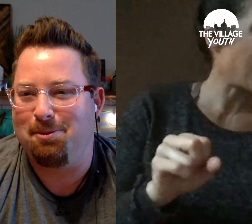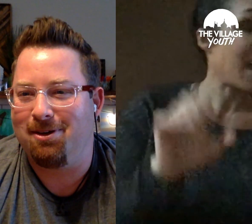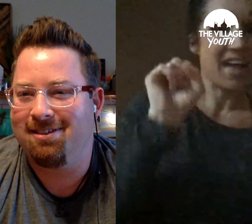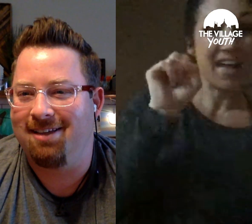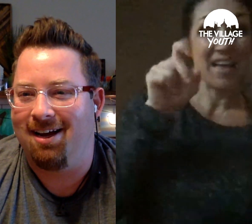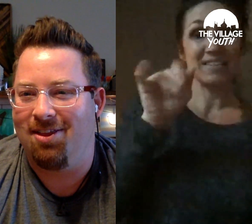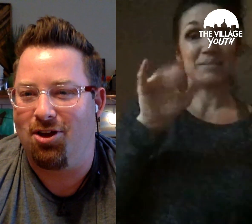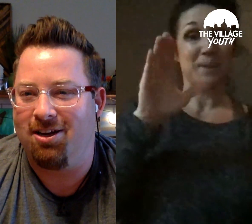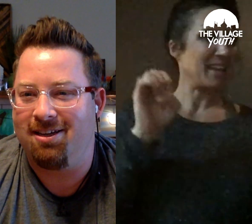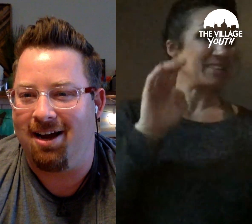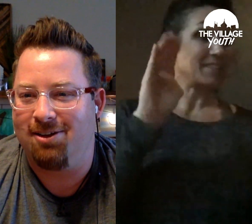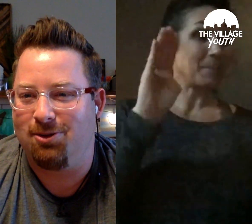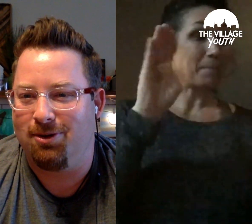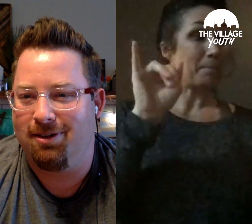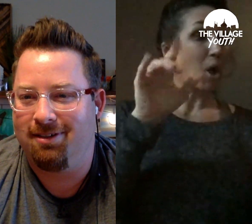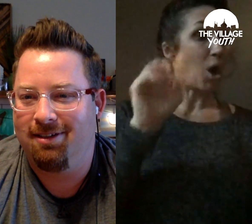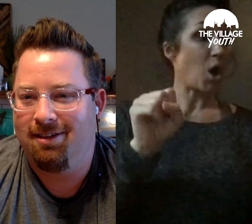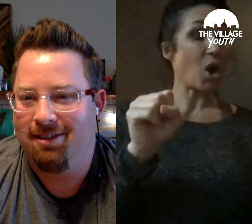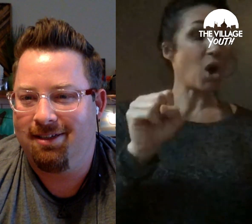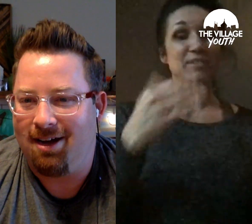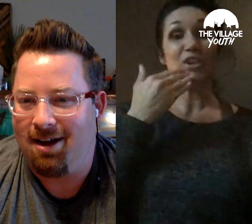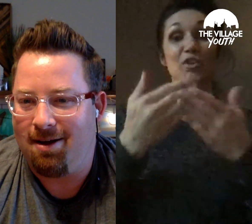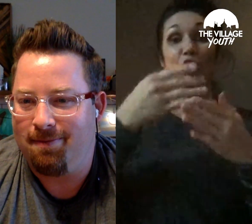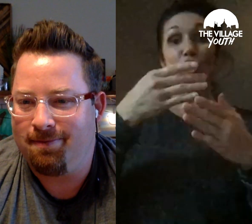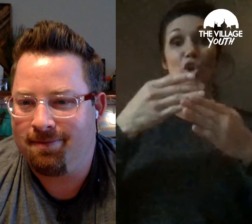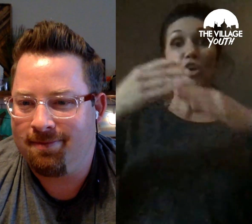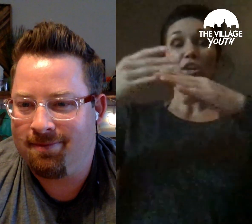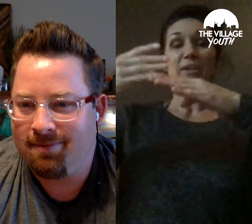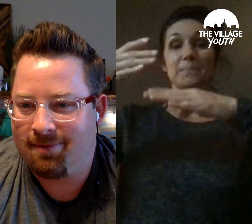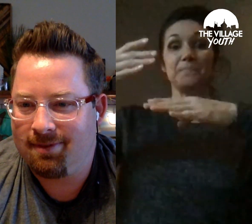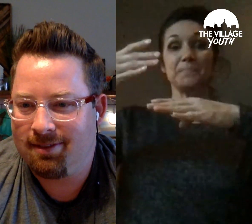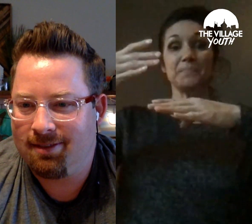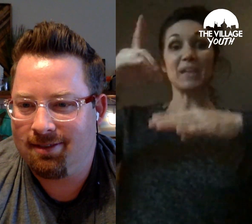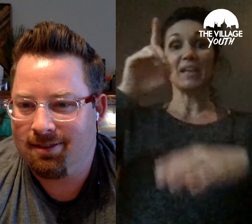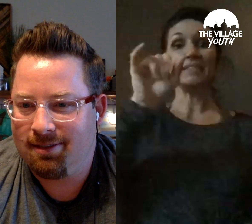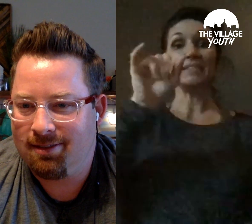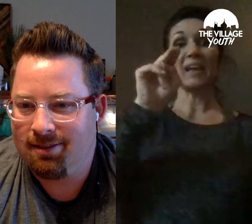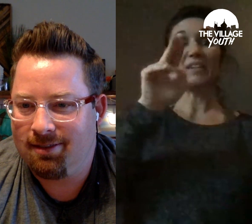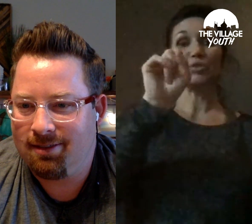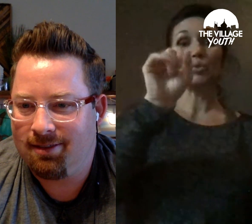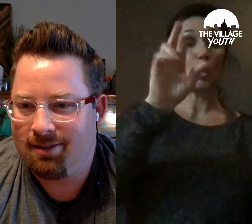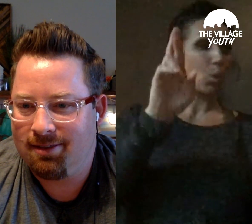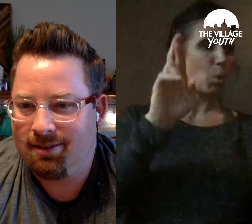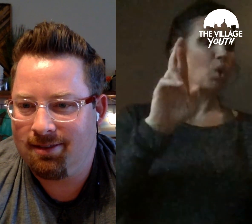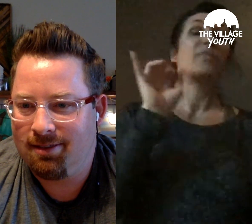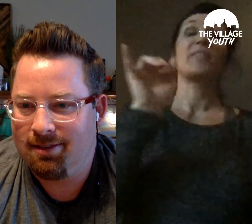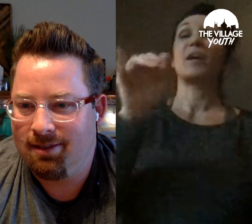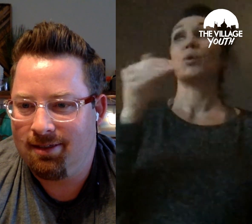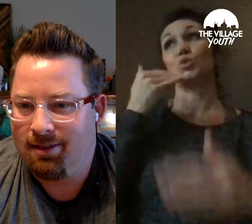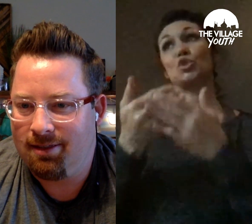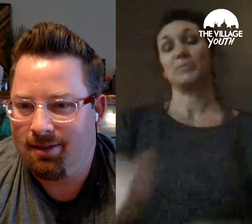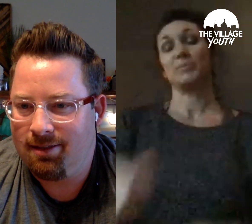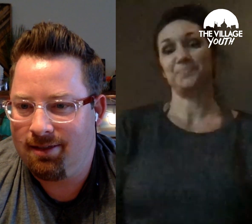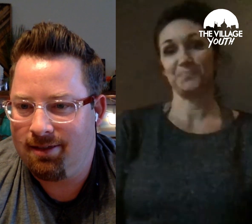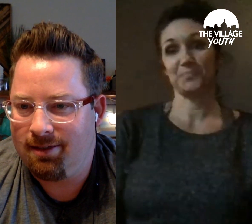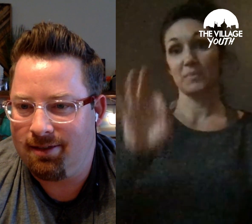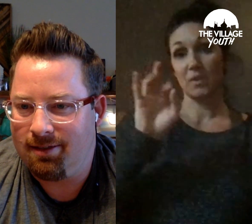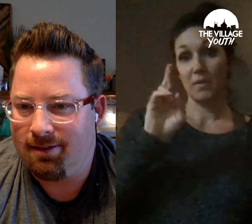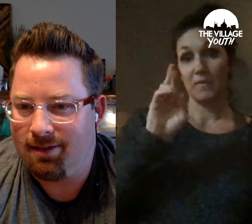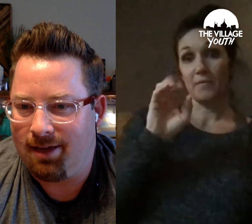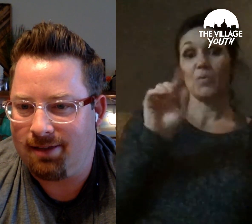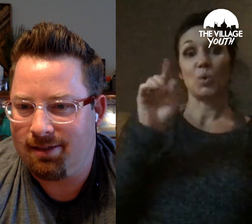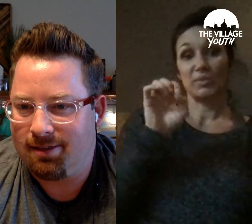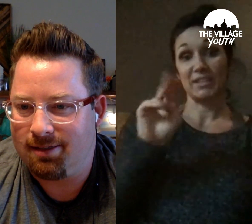you, Spaceballs. Spaceballs. The Good Dinosaur. Um, Oh, I love that movie. That one's so good. Frozen 2,